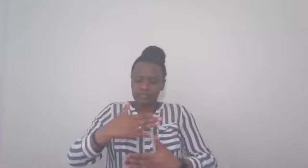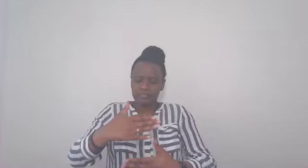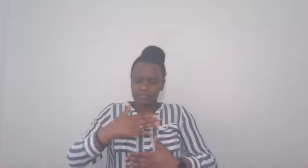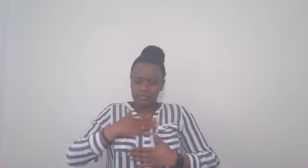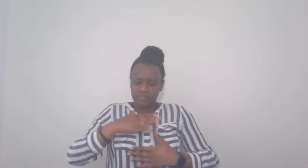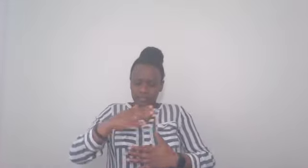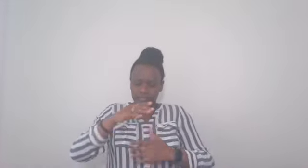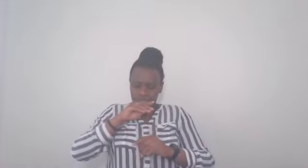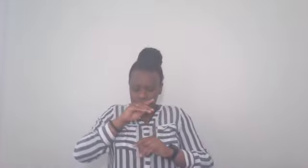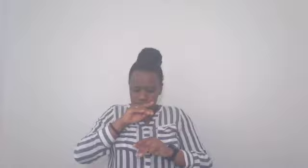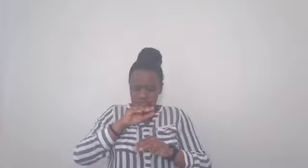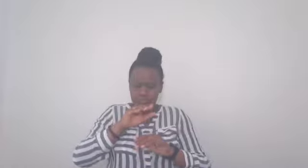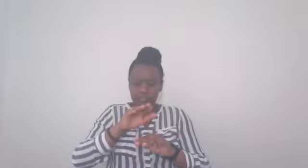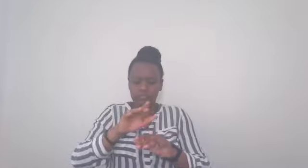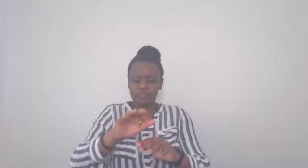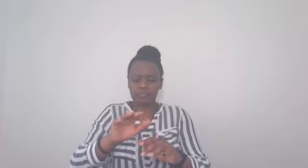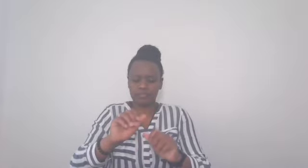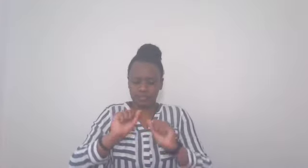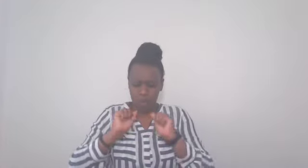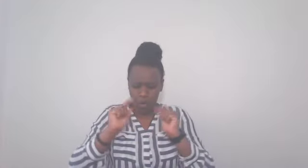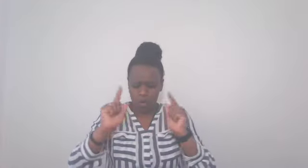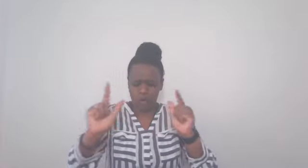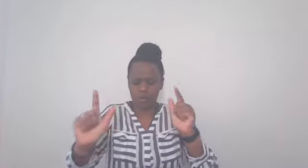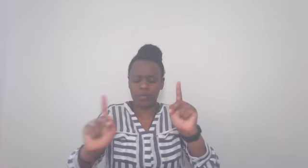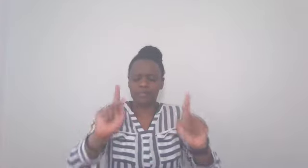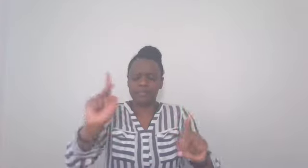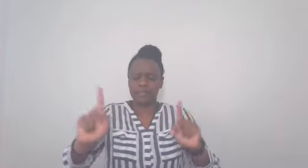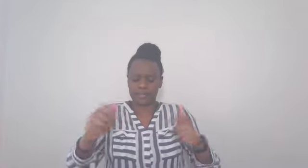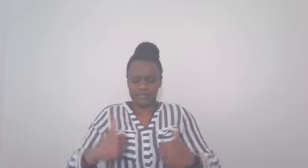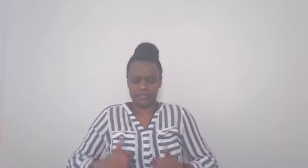By the breath of his mouth, all their host.